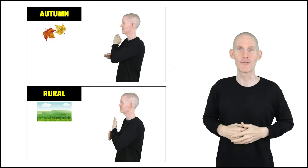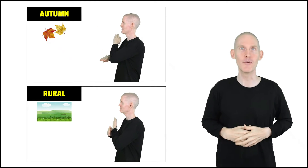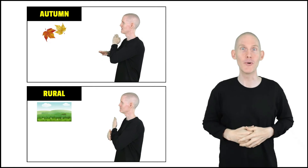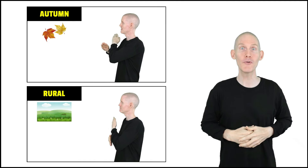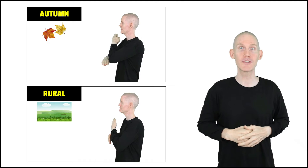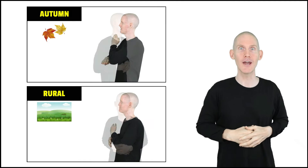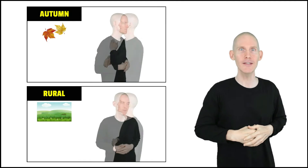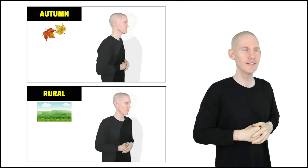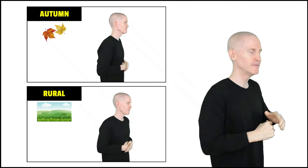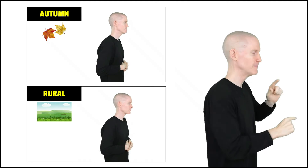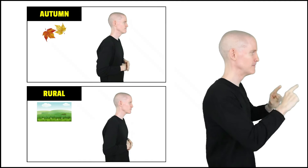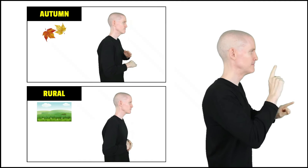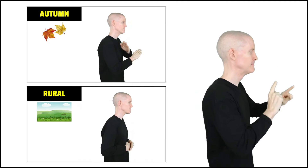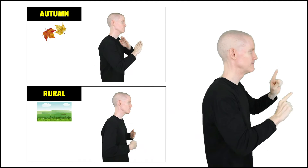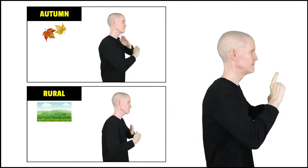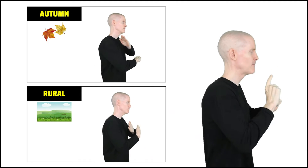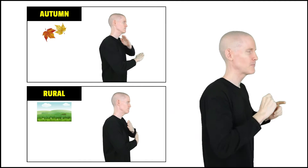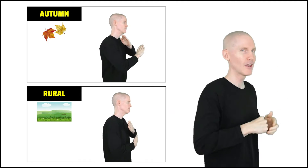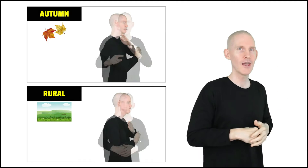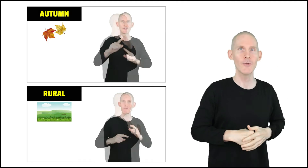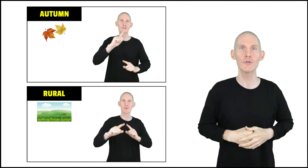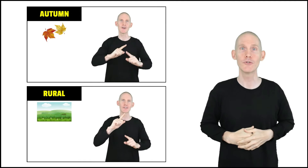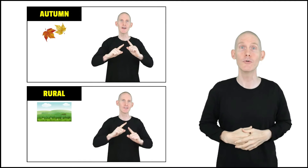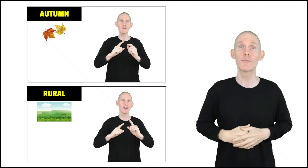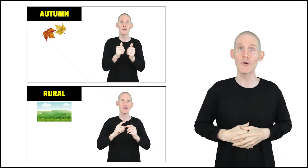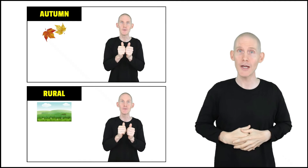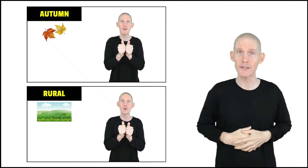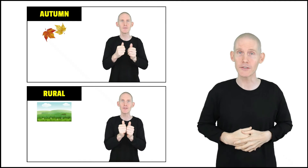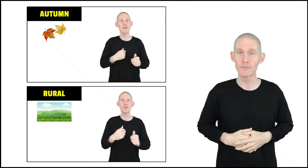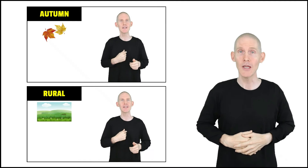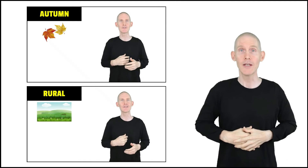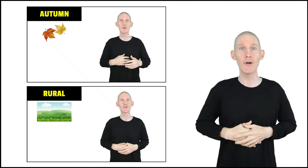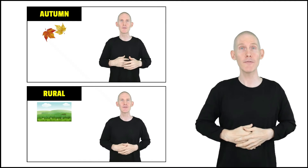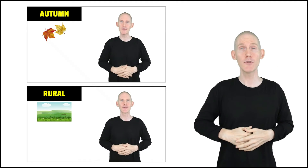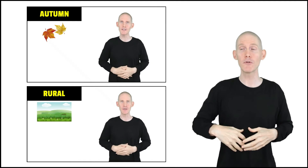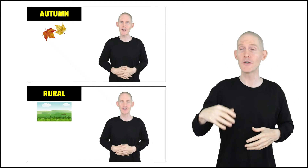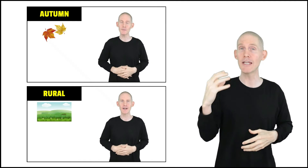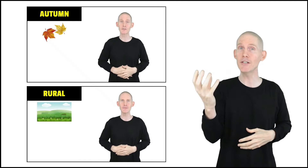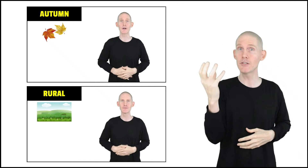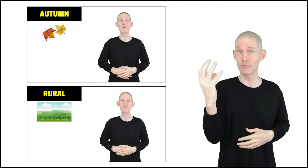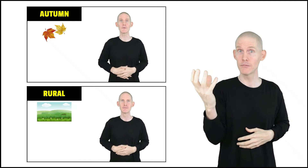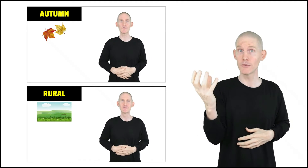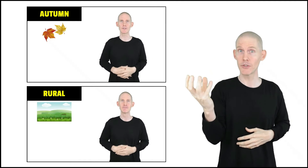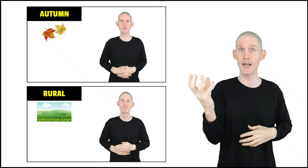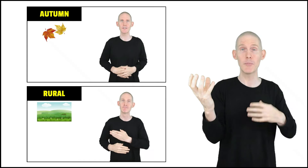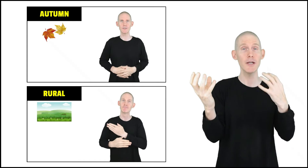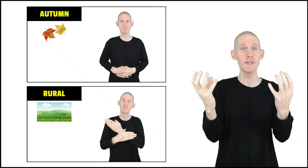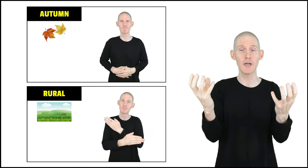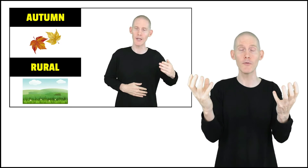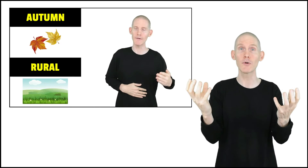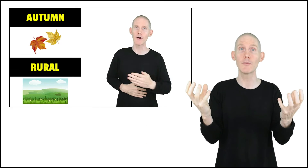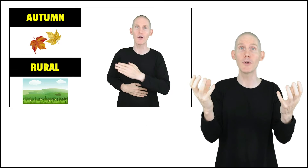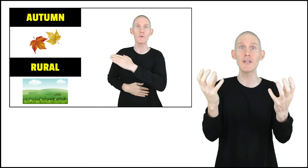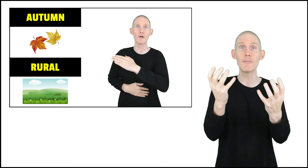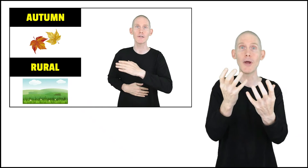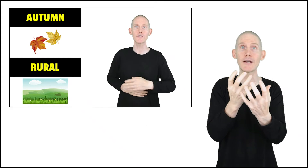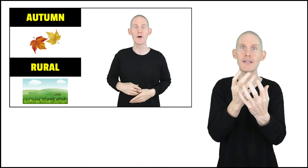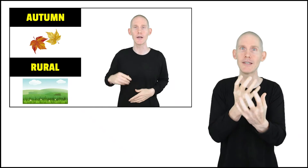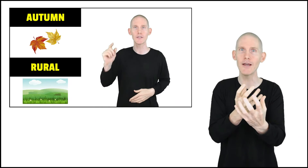from both sides, and we'll do practice. Now, after you've learned each sign by itself, we're going to bring them back together.